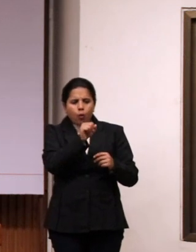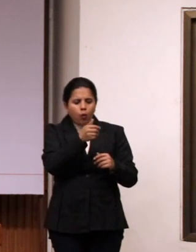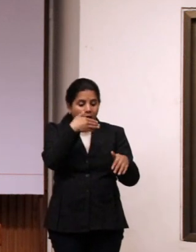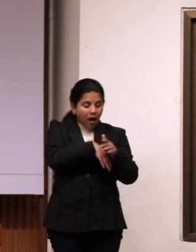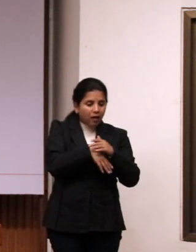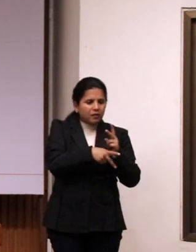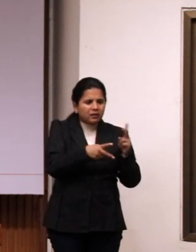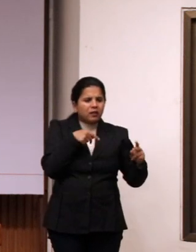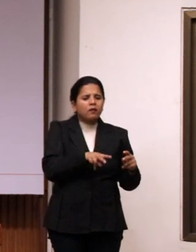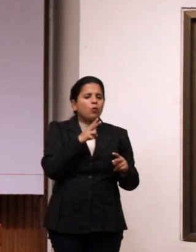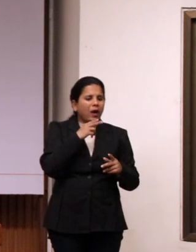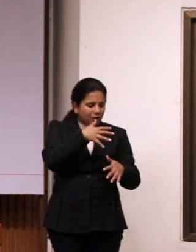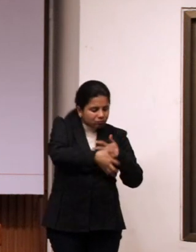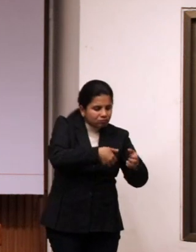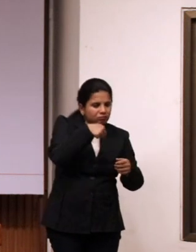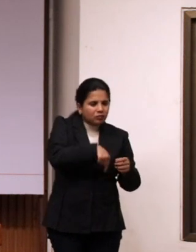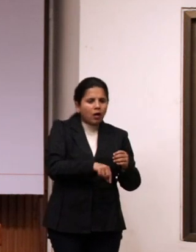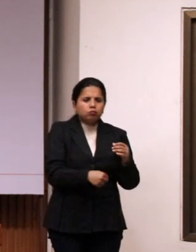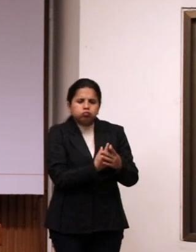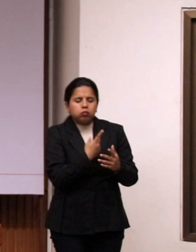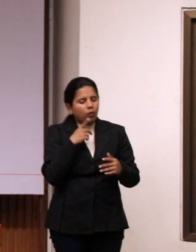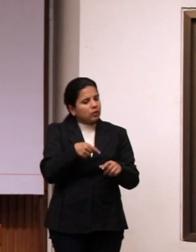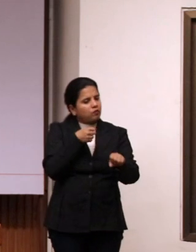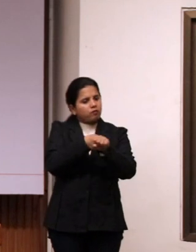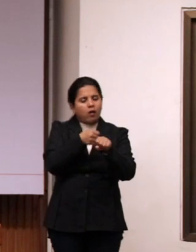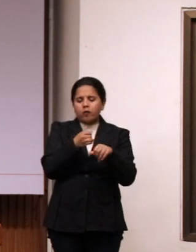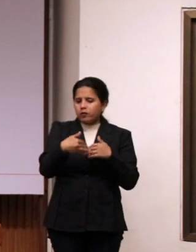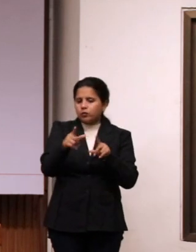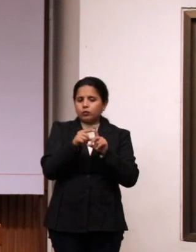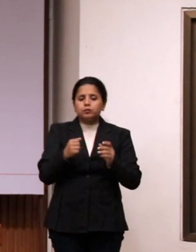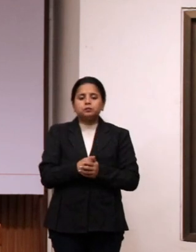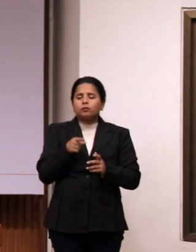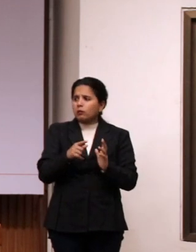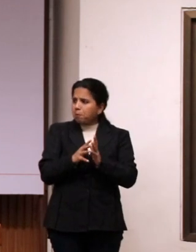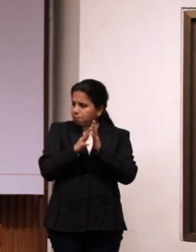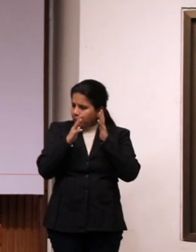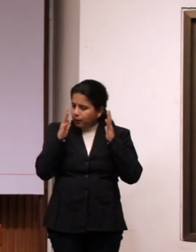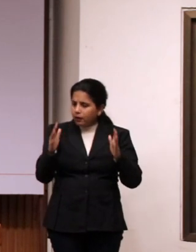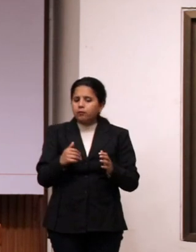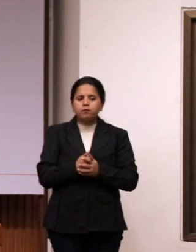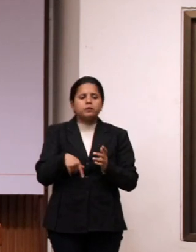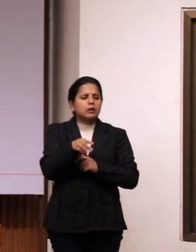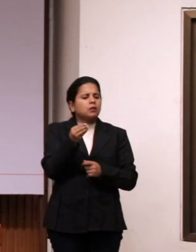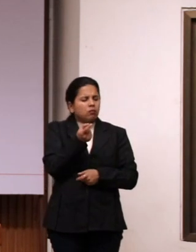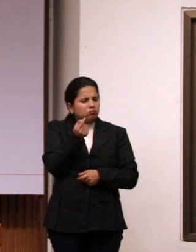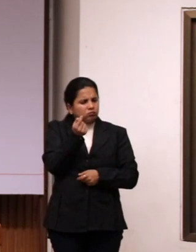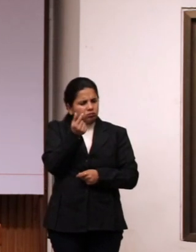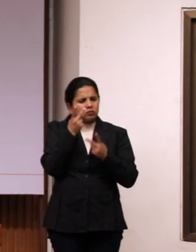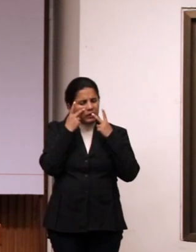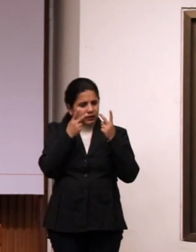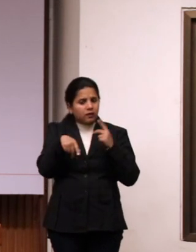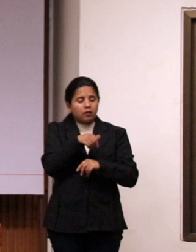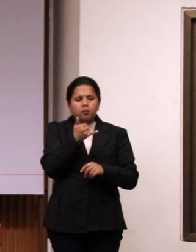vegetation. But still, they didn't agree. But we have to keep fighting. So that is one of the biggest flaws in